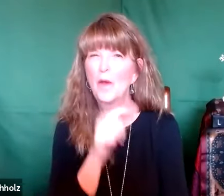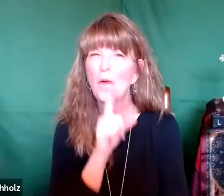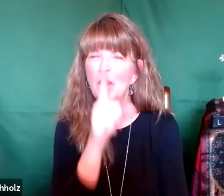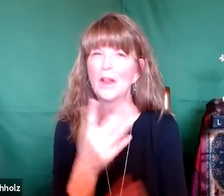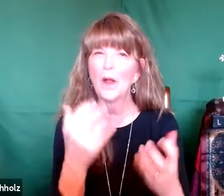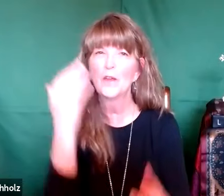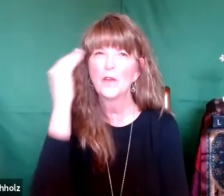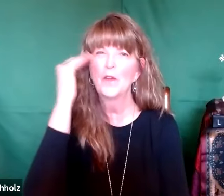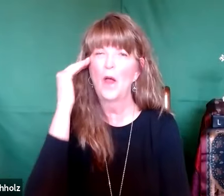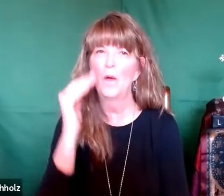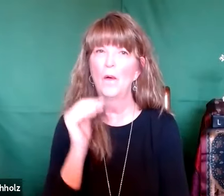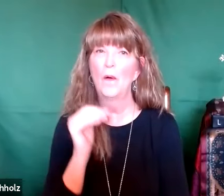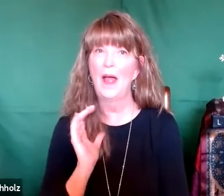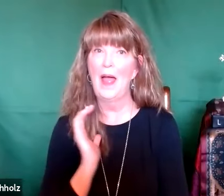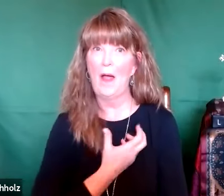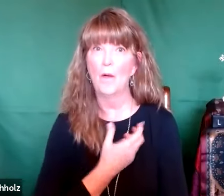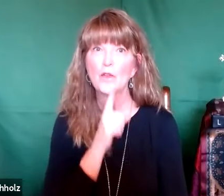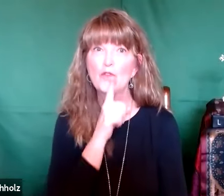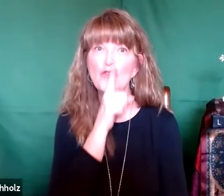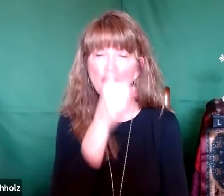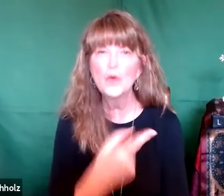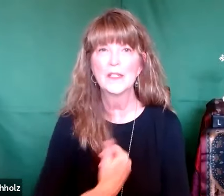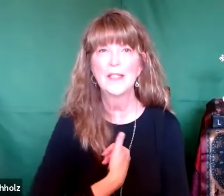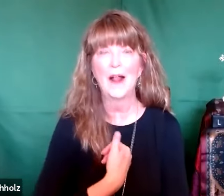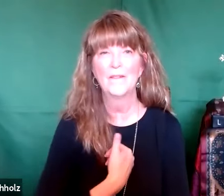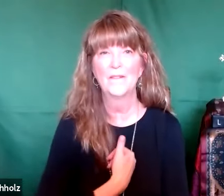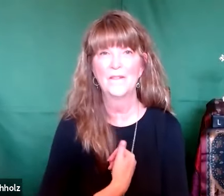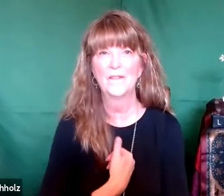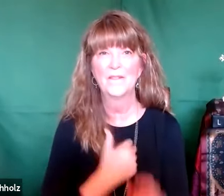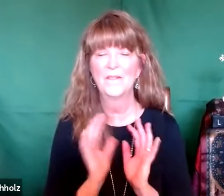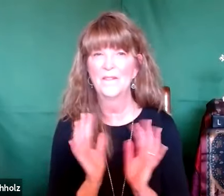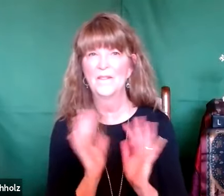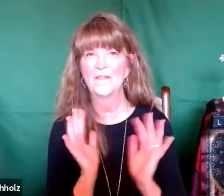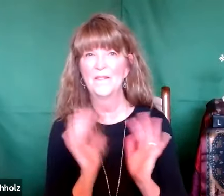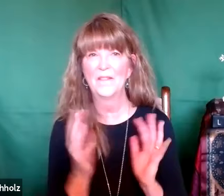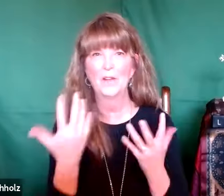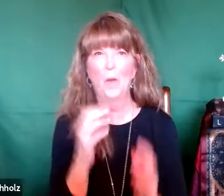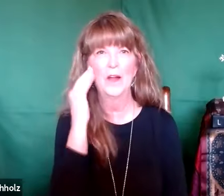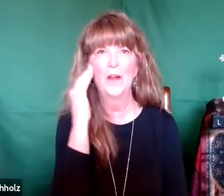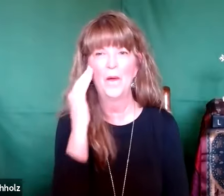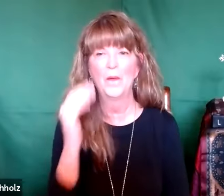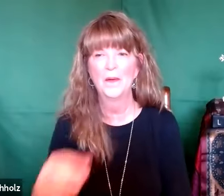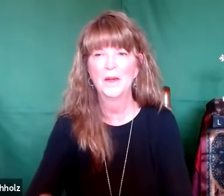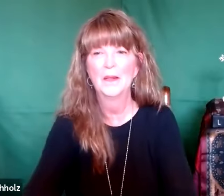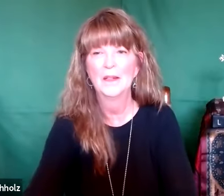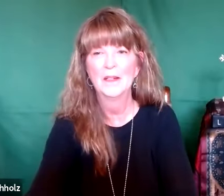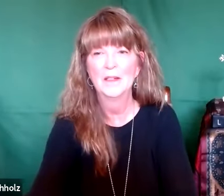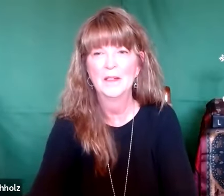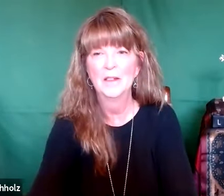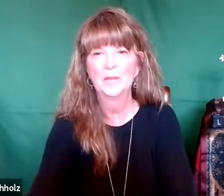Sometimes we leave them there because we really don't want to know our true selves. We shy away from that and don't